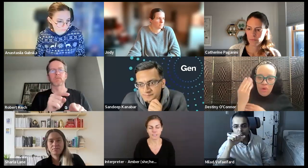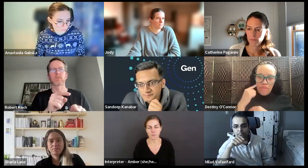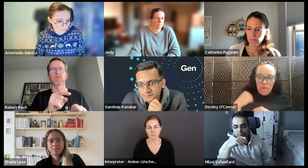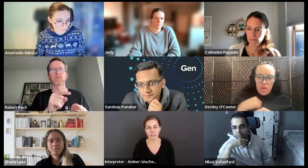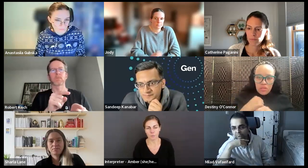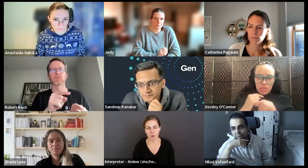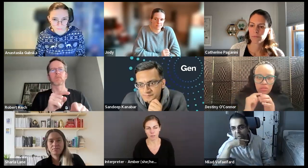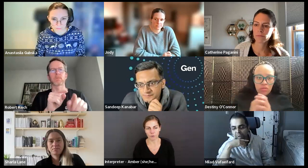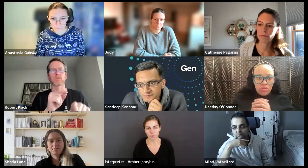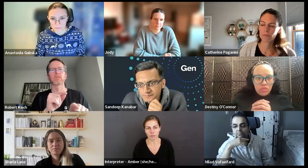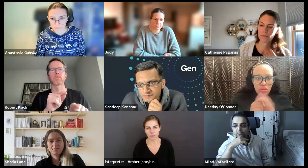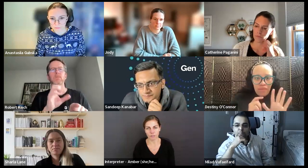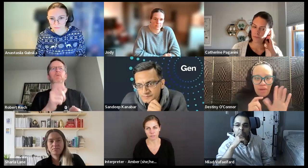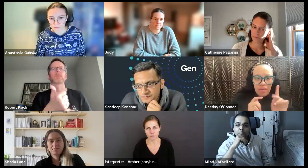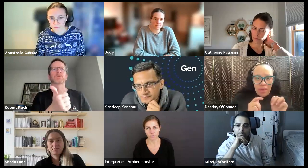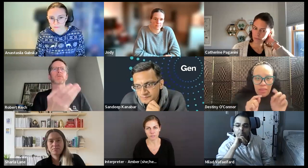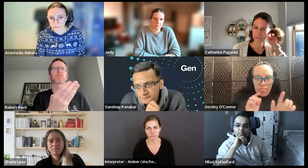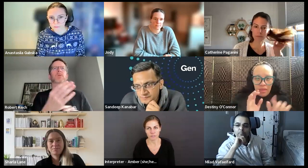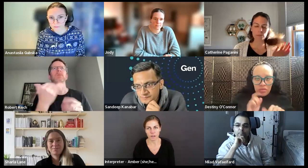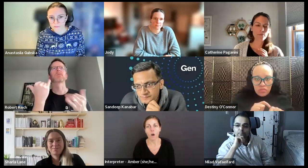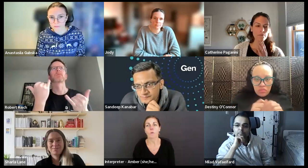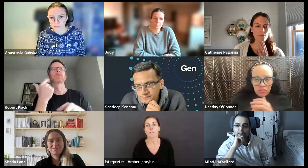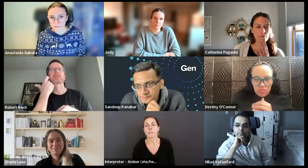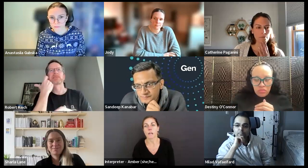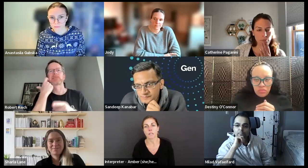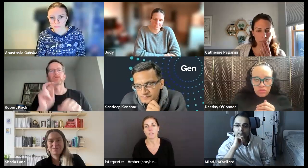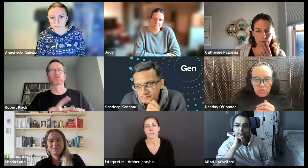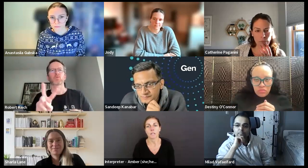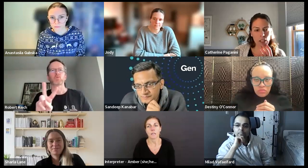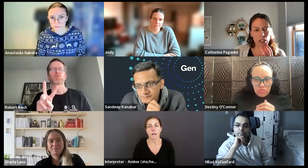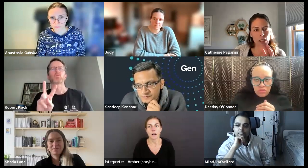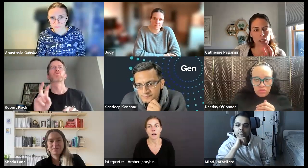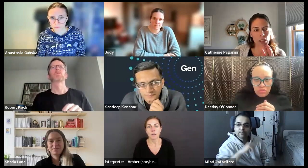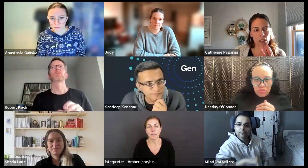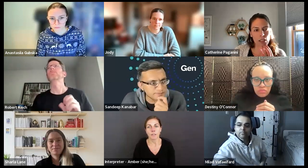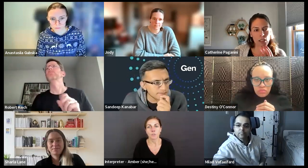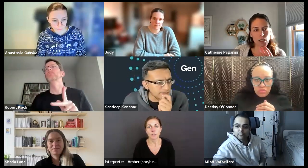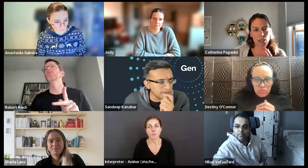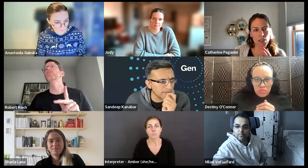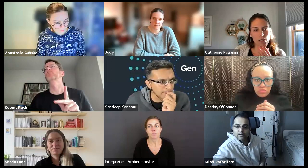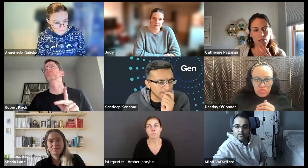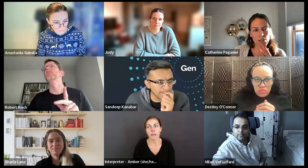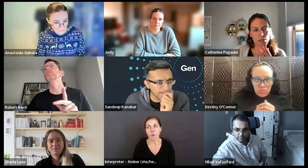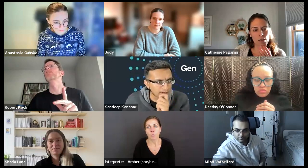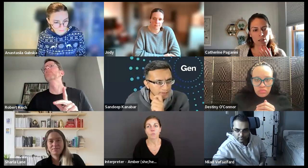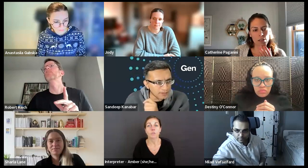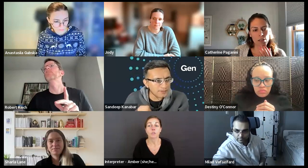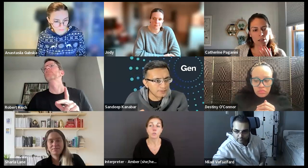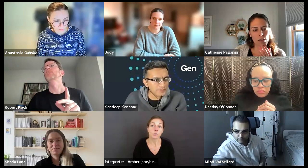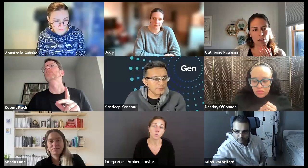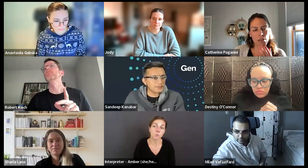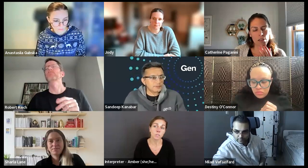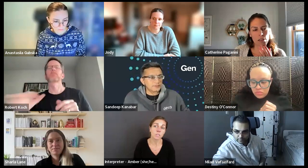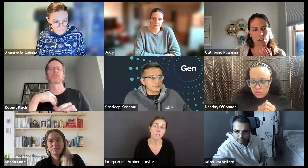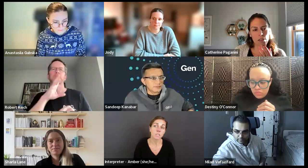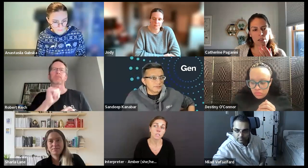Destiny says it was 10 in the morning for us. Okay, 10. And then just now was